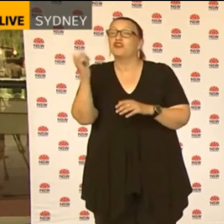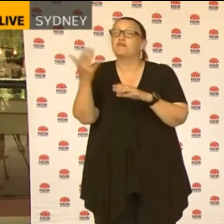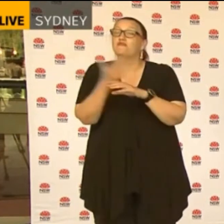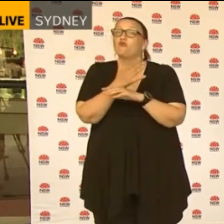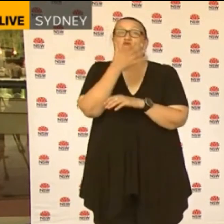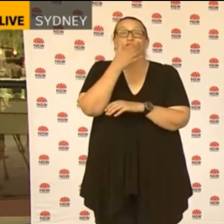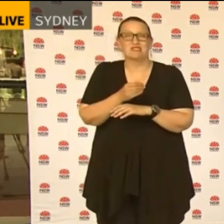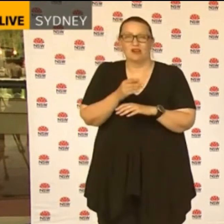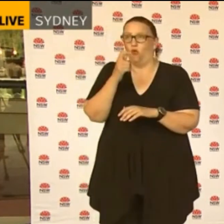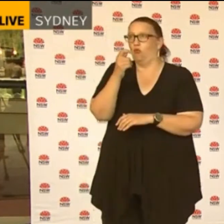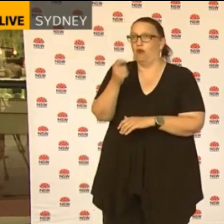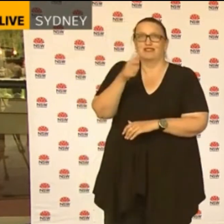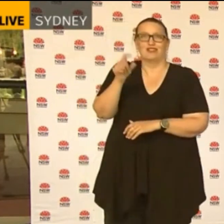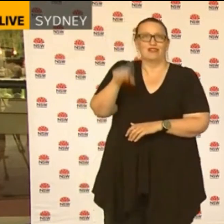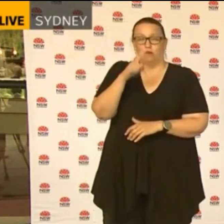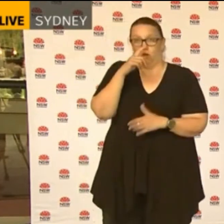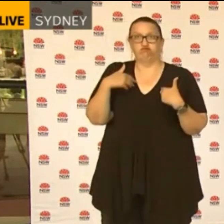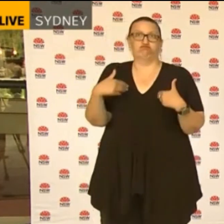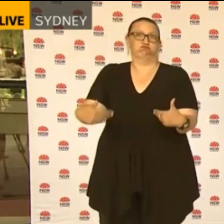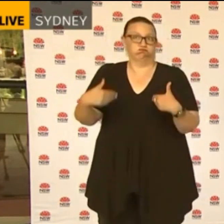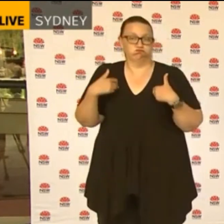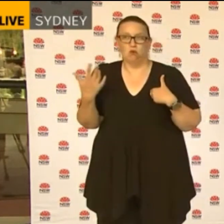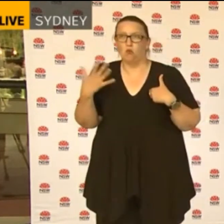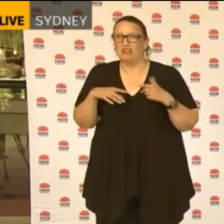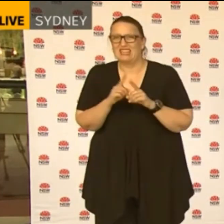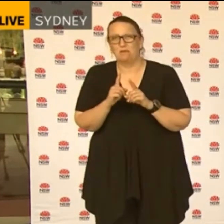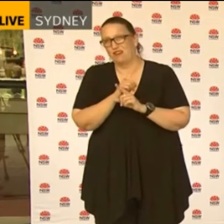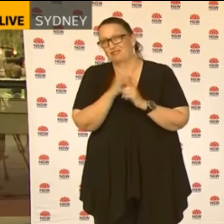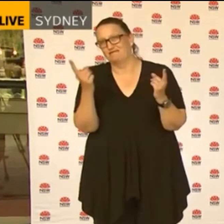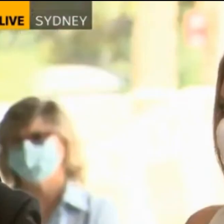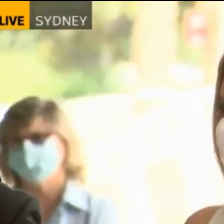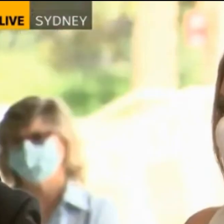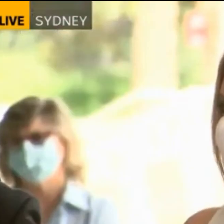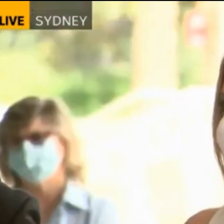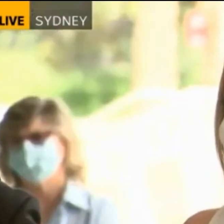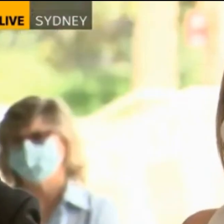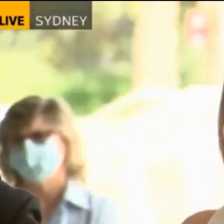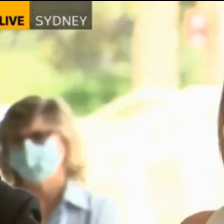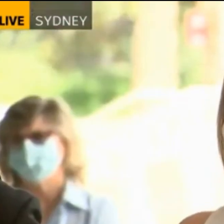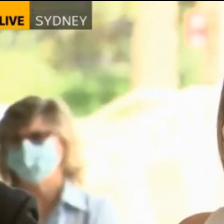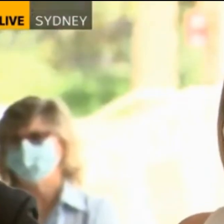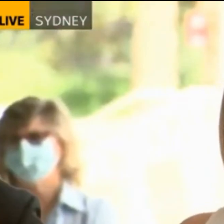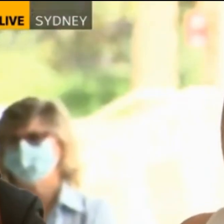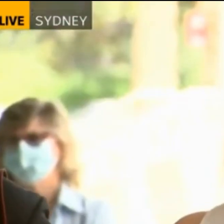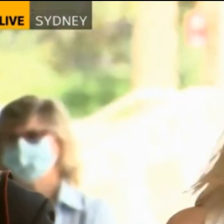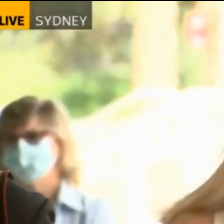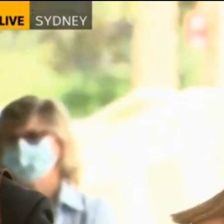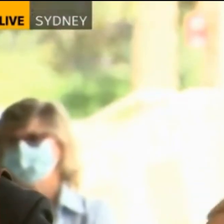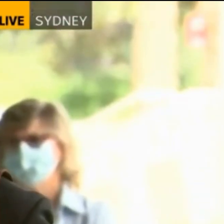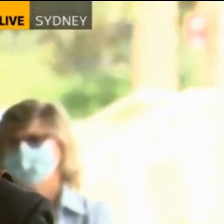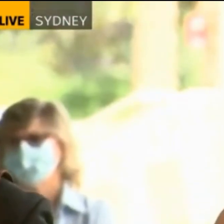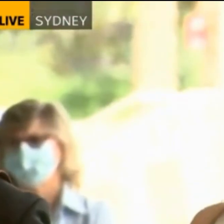had prior to Christmas, but we'd certainly like to see a 2 in front of the number. Do you want to comment on that? For that, Dr. Chant? Or Yeah, I